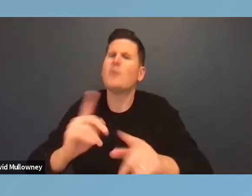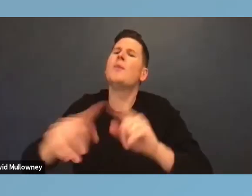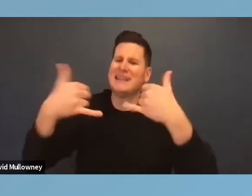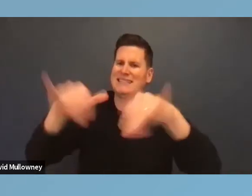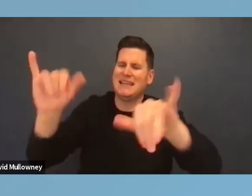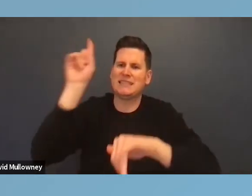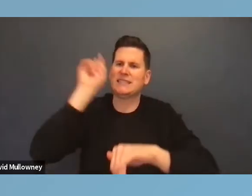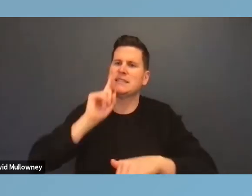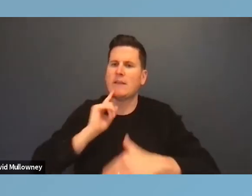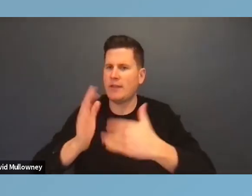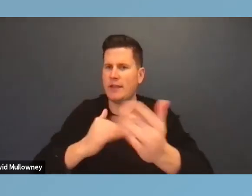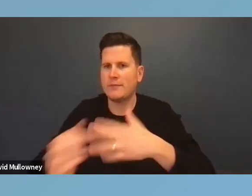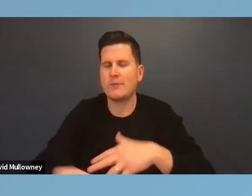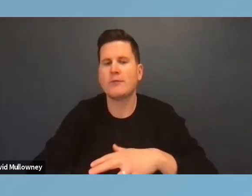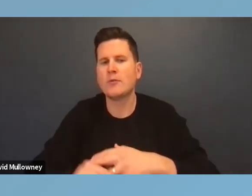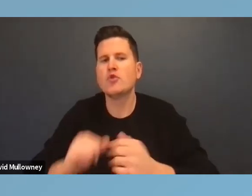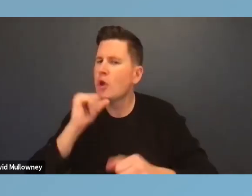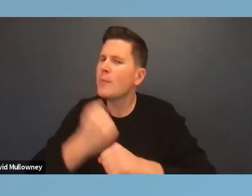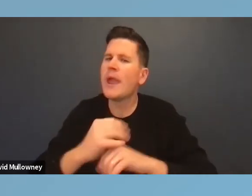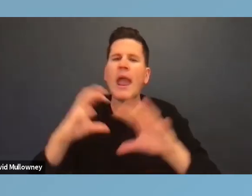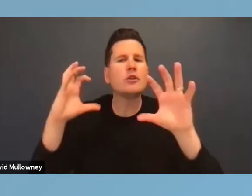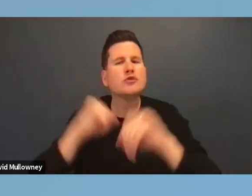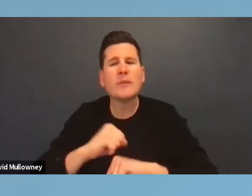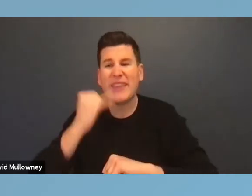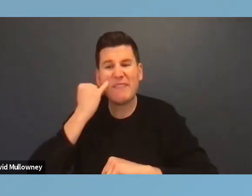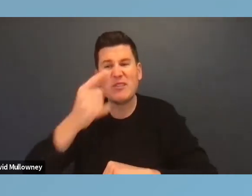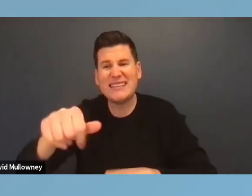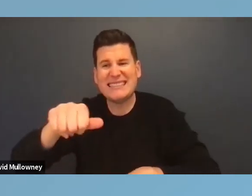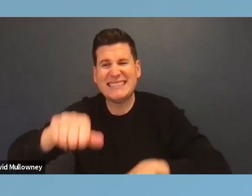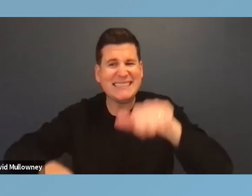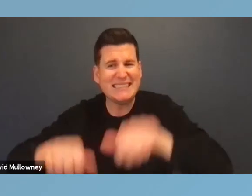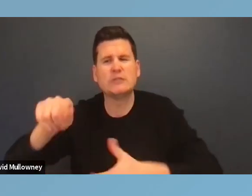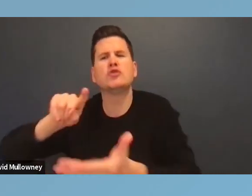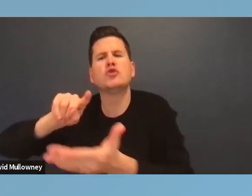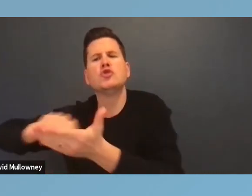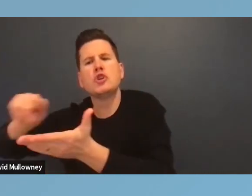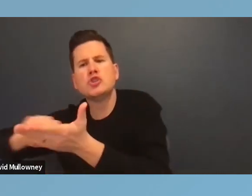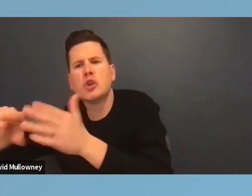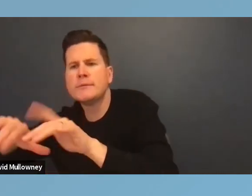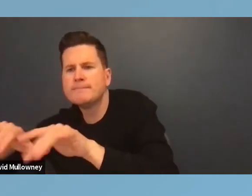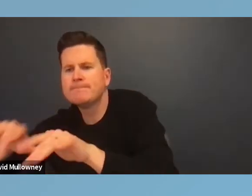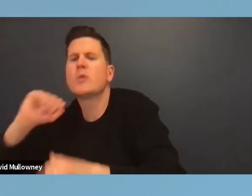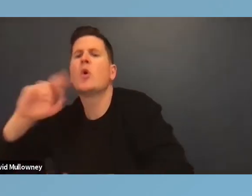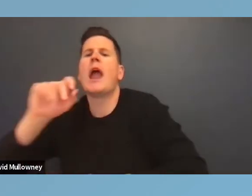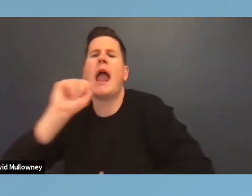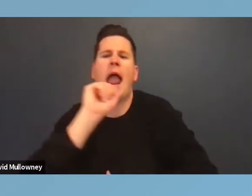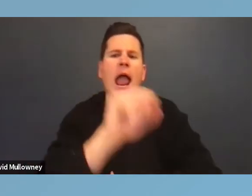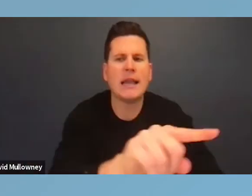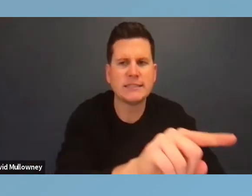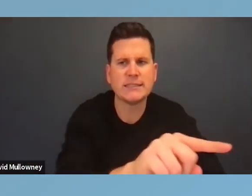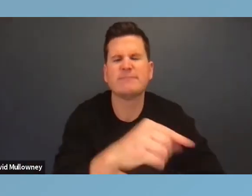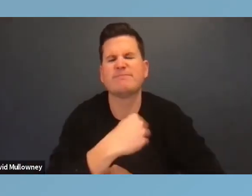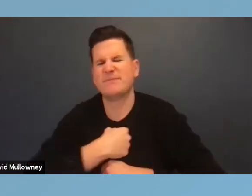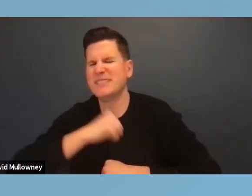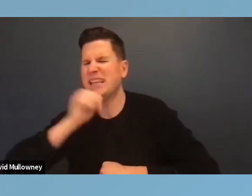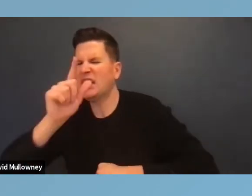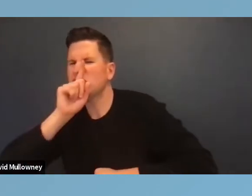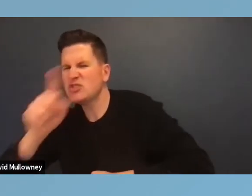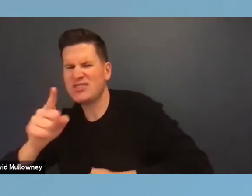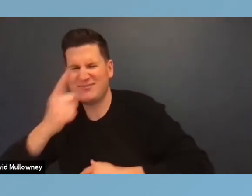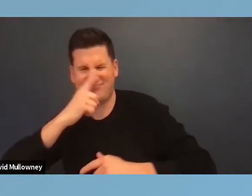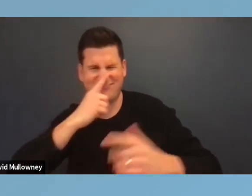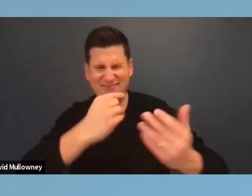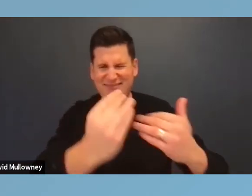It's a new person, they're deaf, and don't assume. And if you're not sure, ask